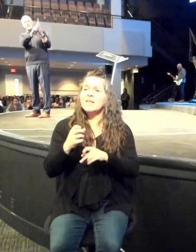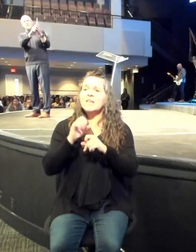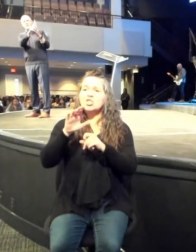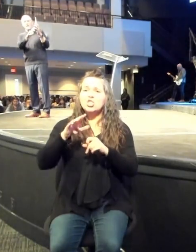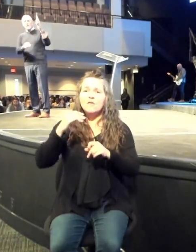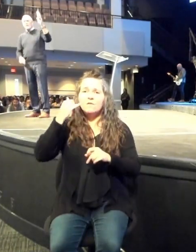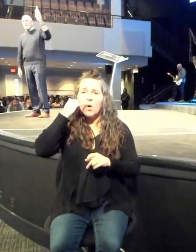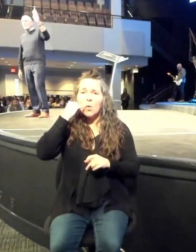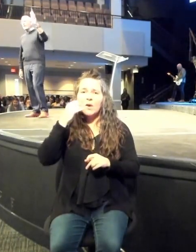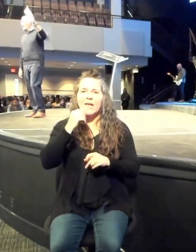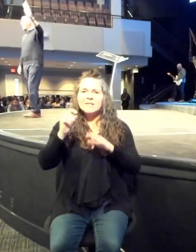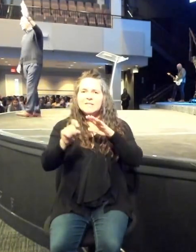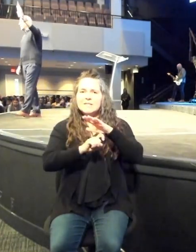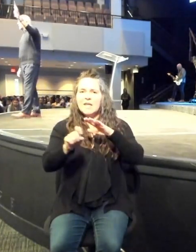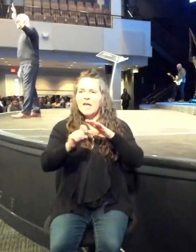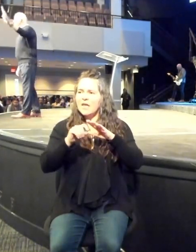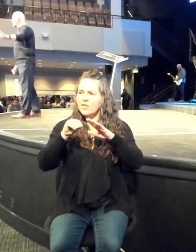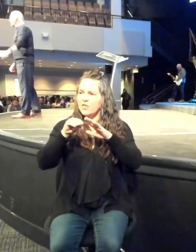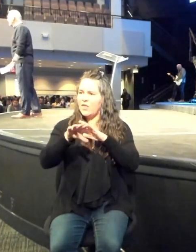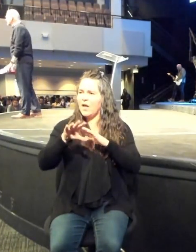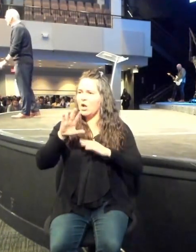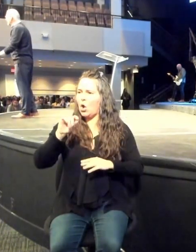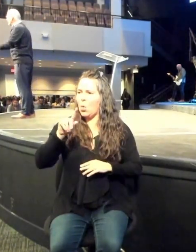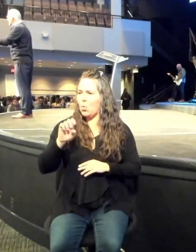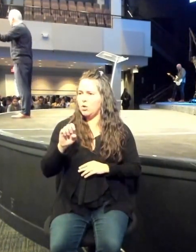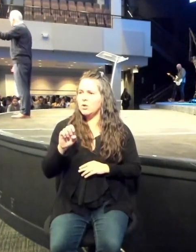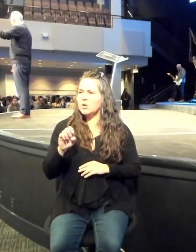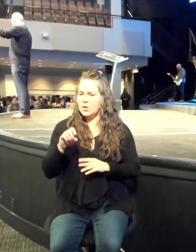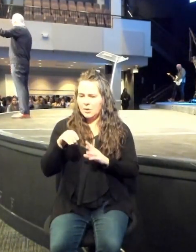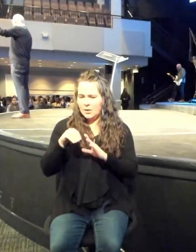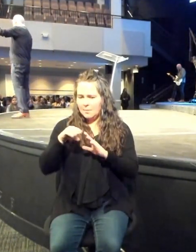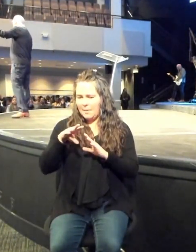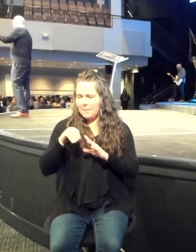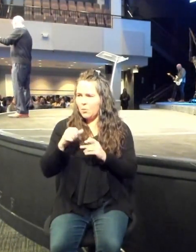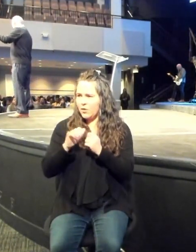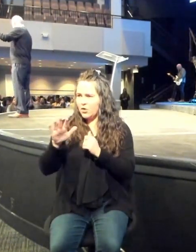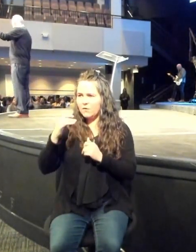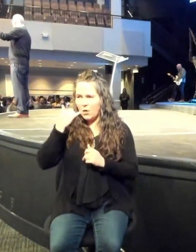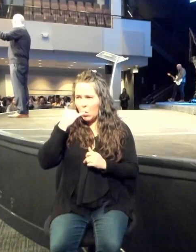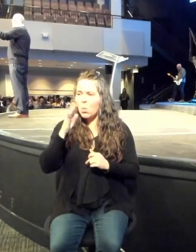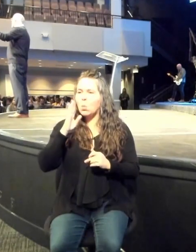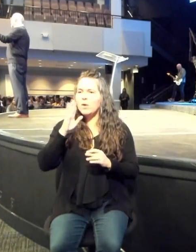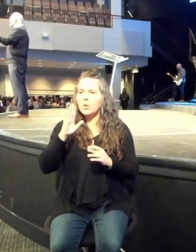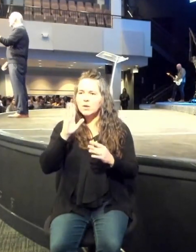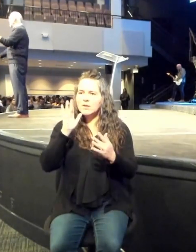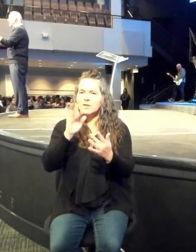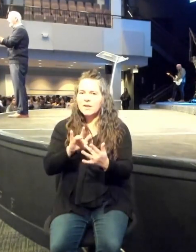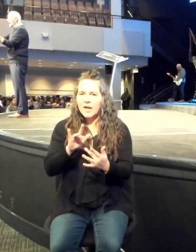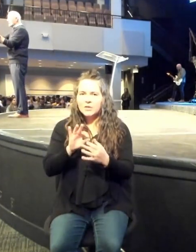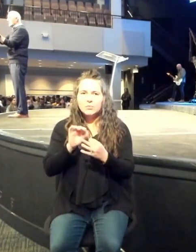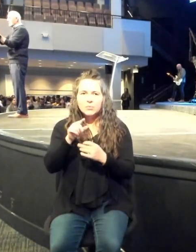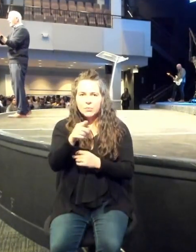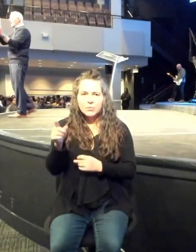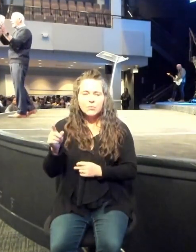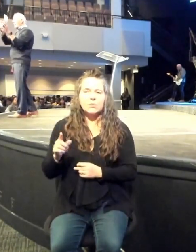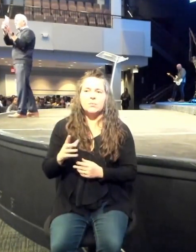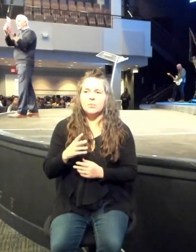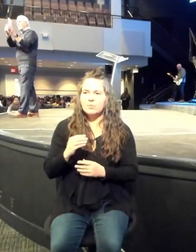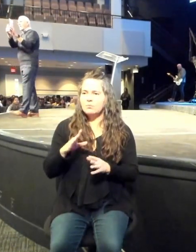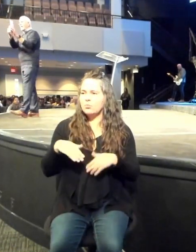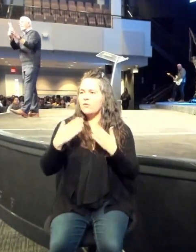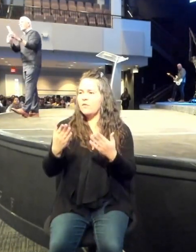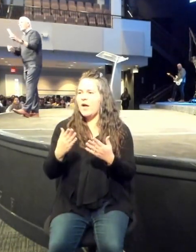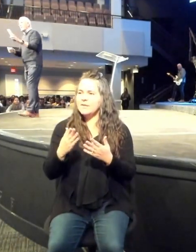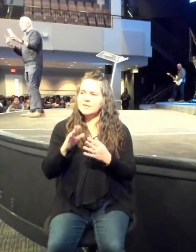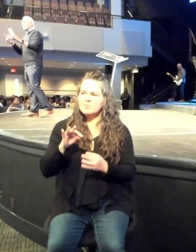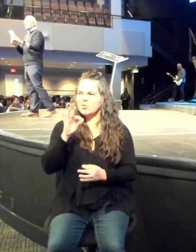scan the QR code right there. We have a gift for you. We also would love to connect with you, provide you some spiritual resources. You can get access to that by that